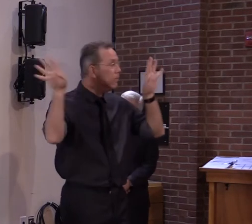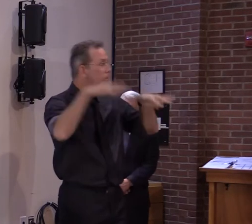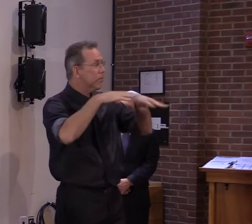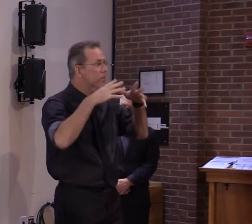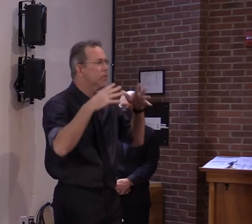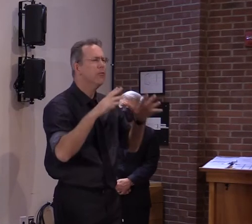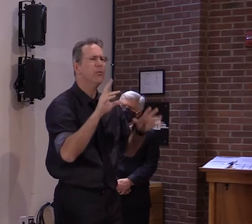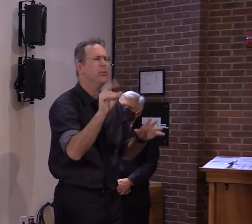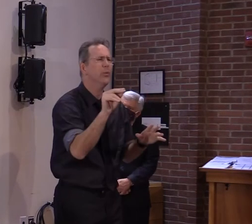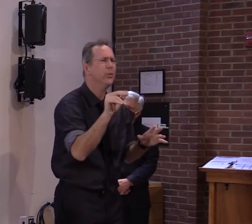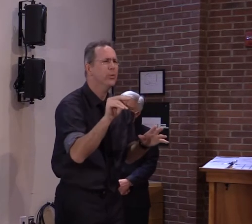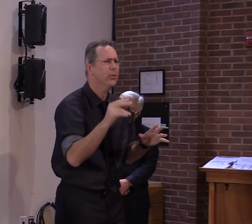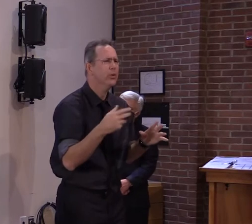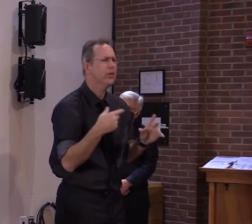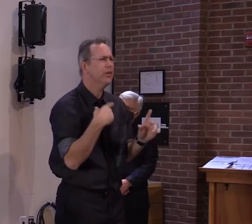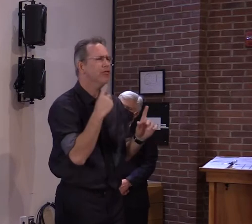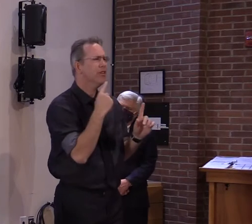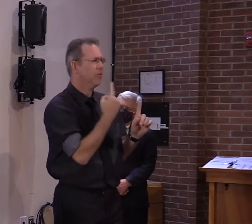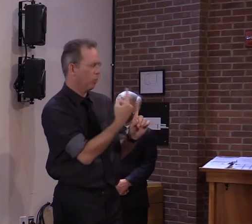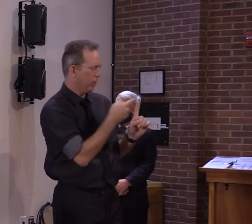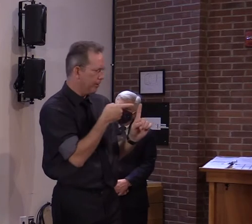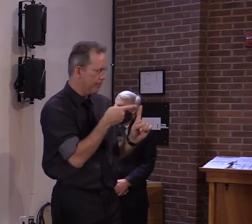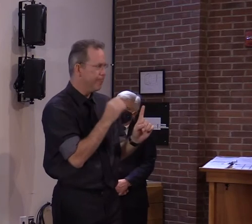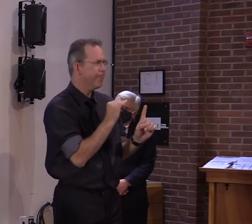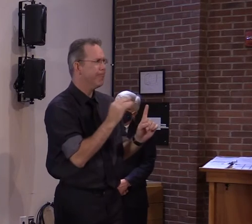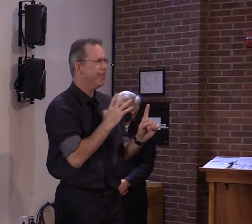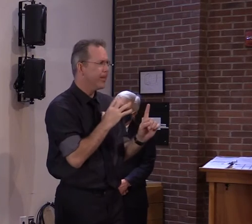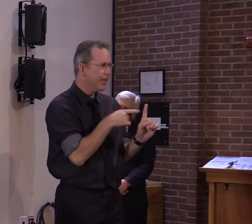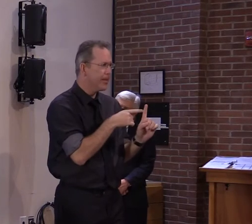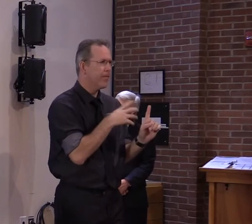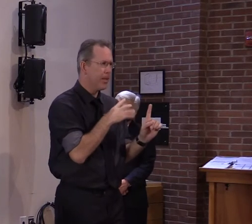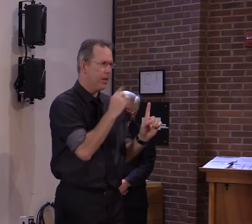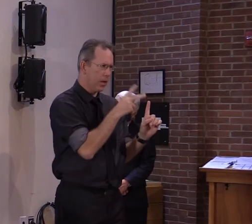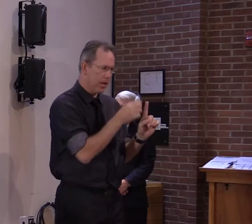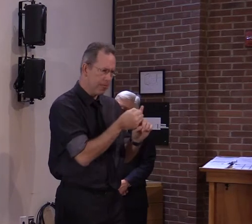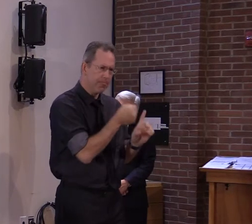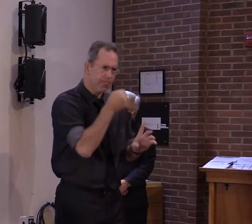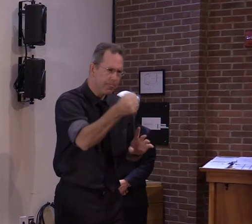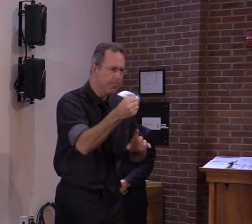are indebted and going to get COVID.